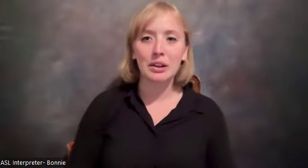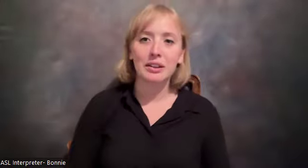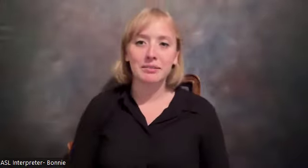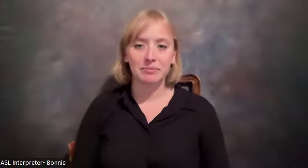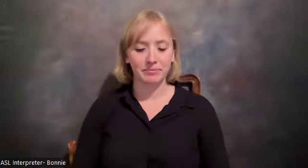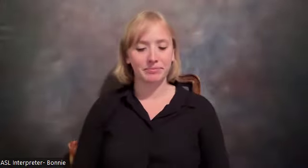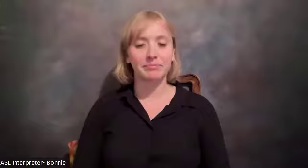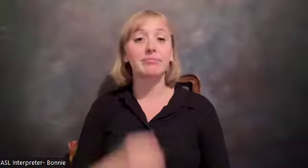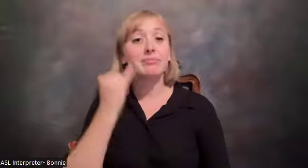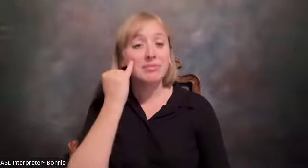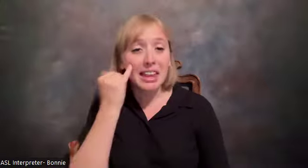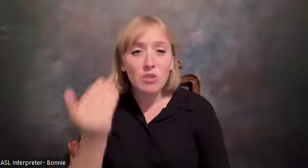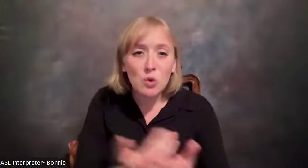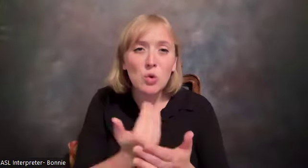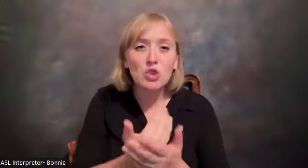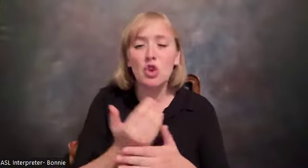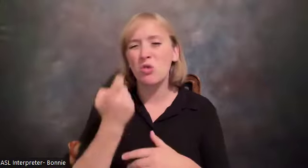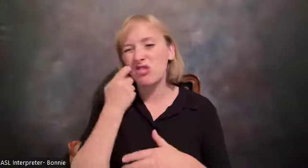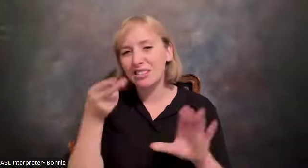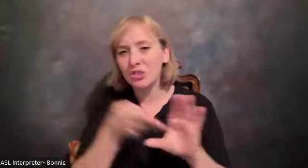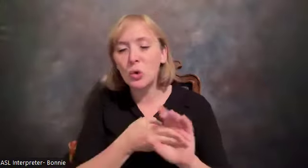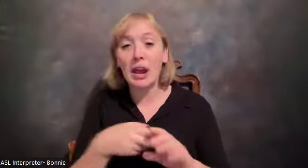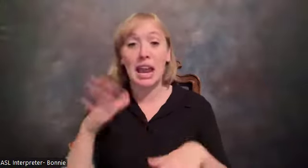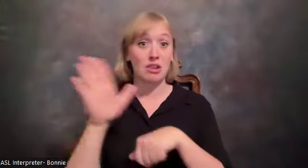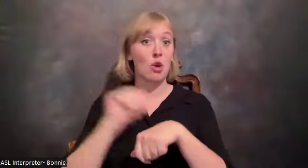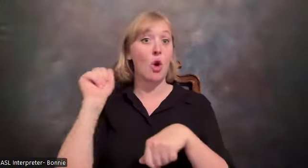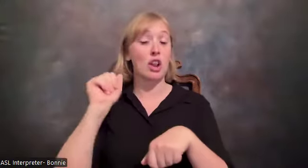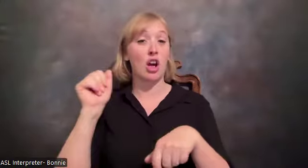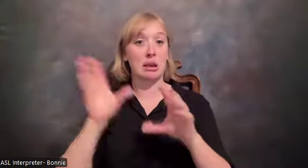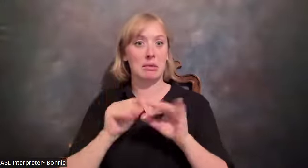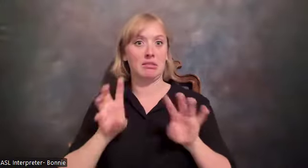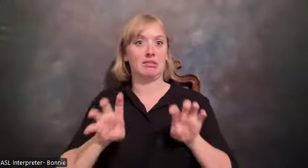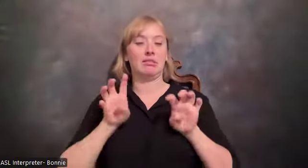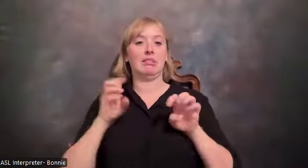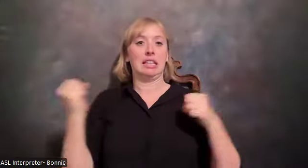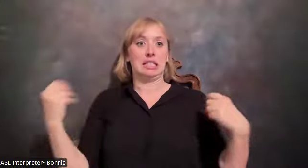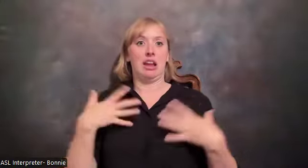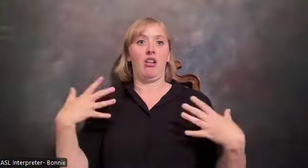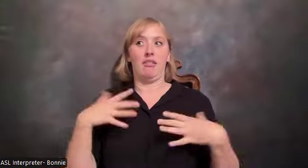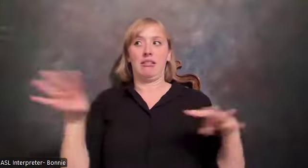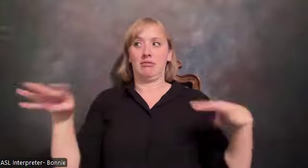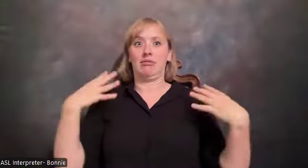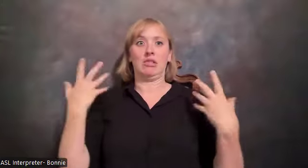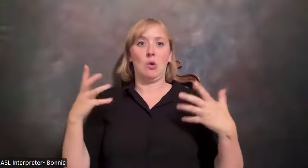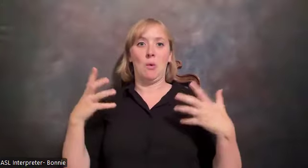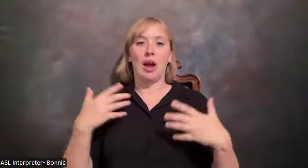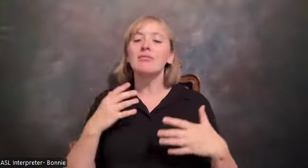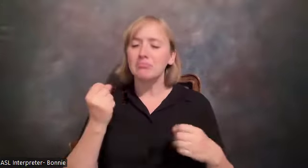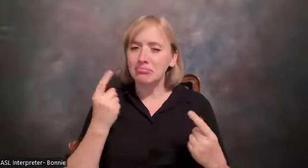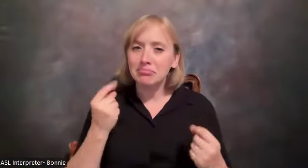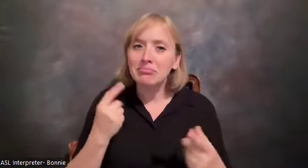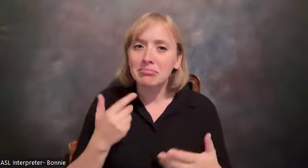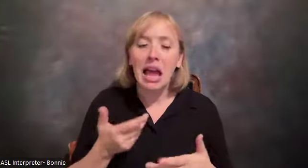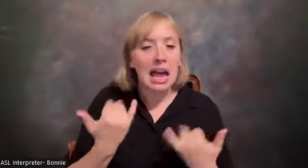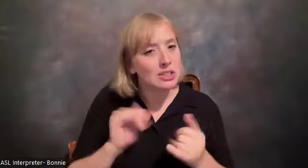If you're new or fairly new and getting called on in a meeting terrifies you, I get it. I still get nervous when I'm asked to do